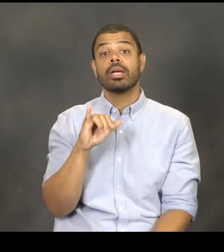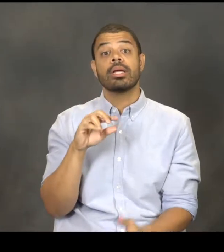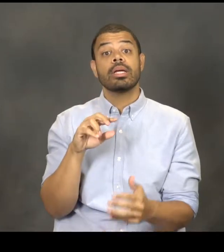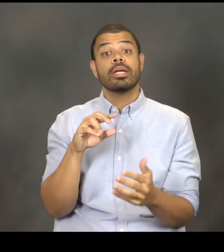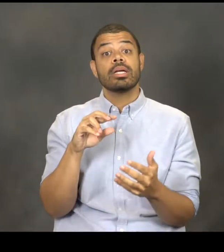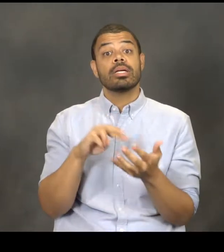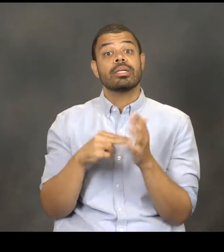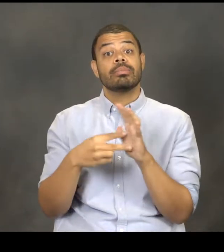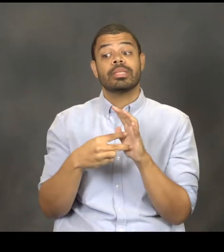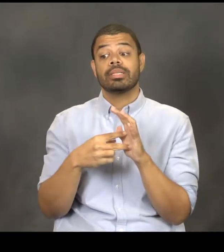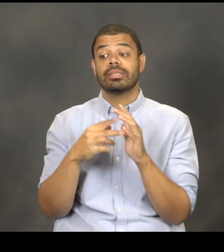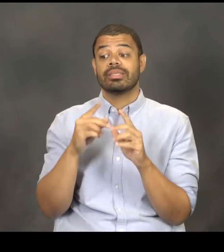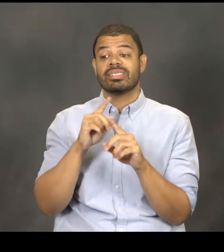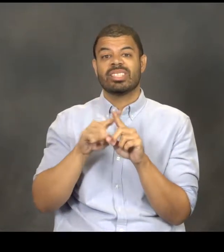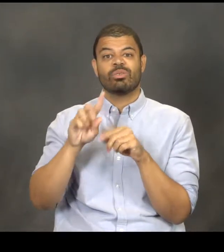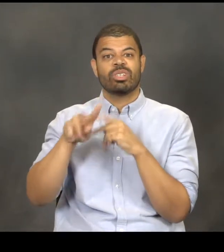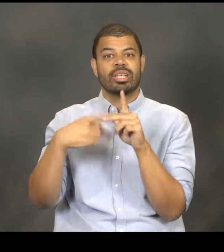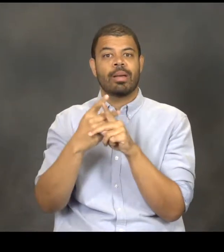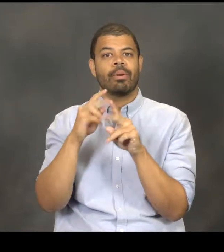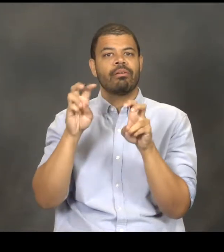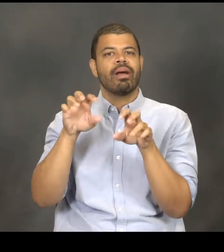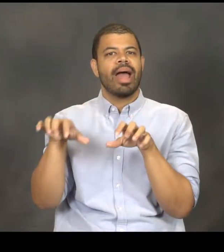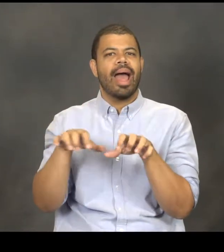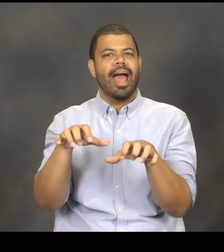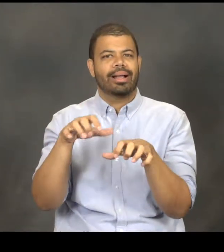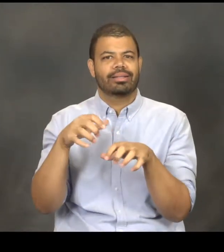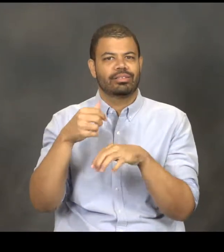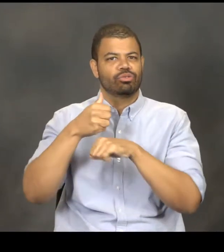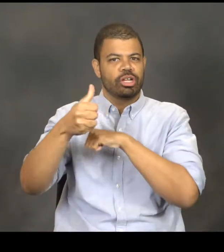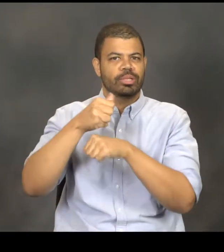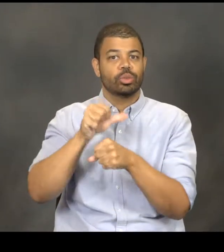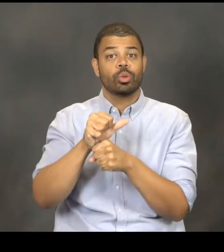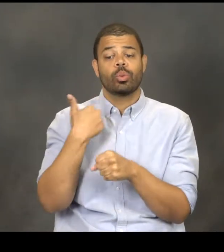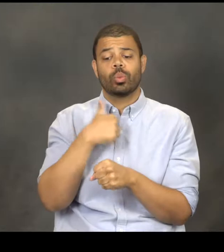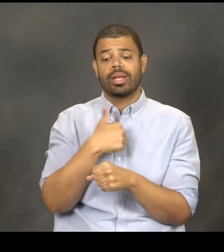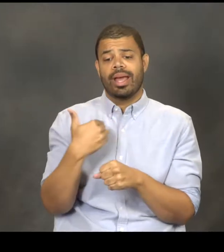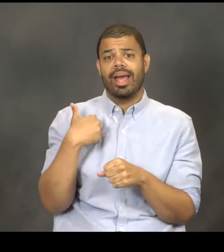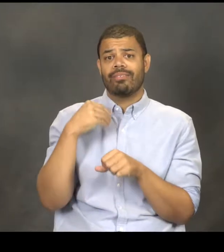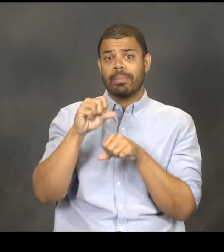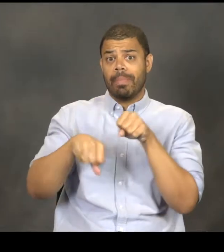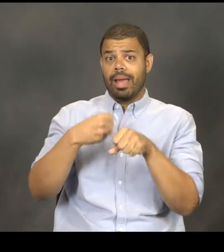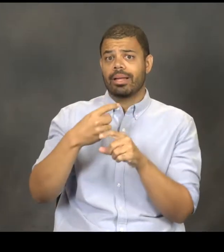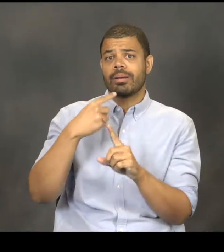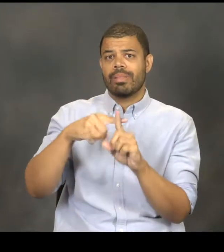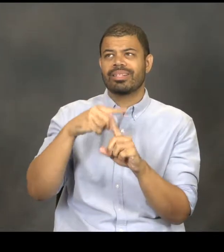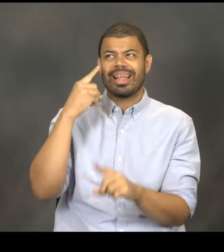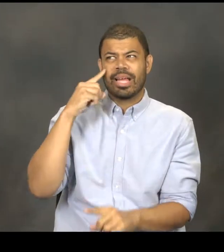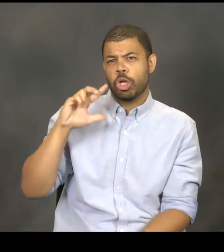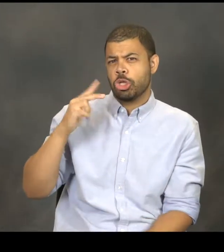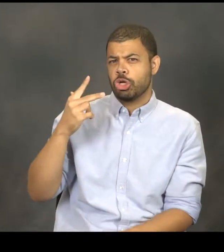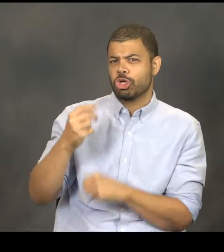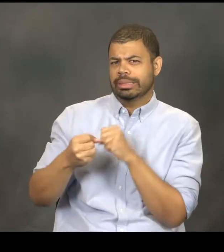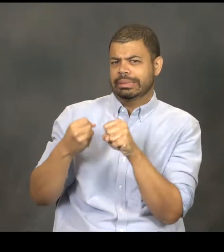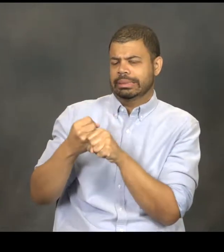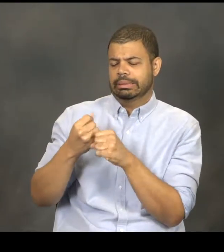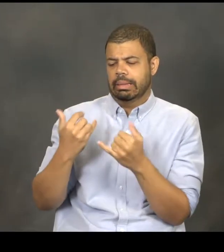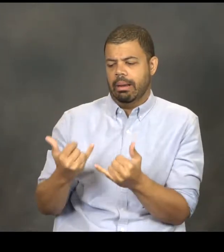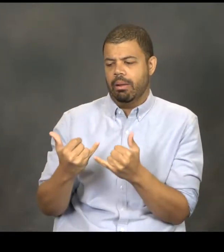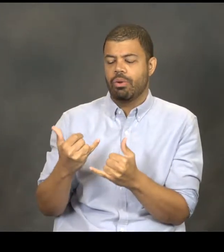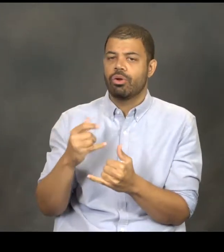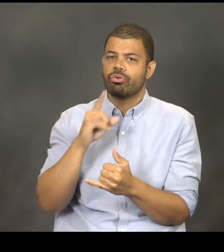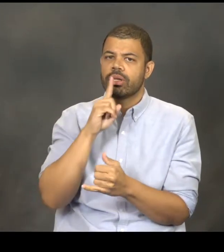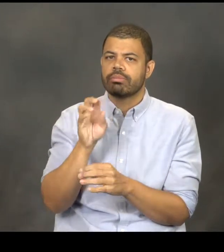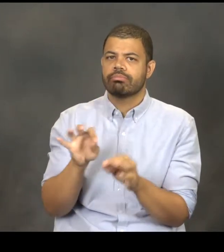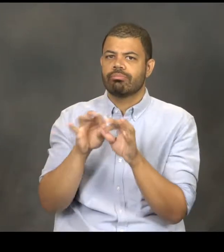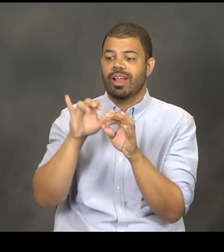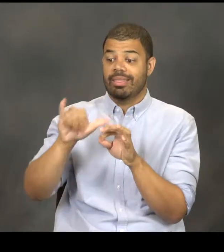lot of active transportation work. Bike Plus is a program that we have, I think we're in our third season now. It's a big deal. That